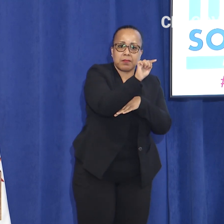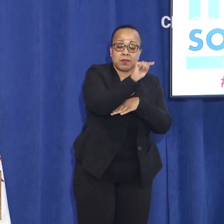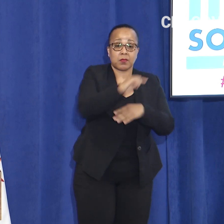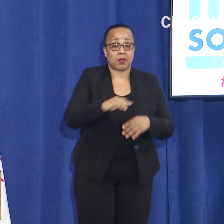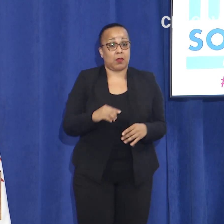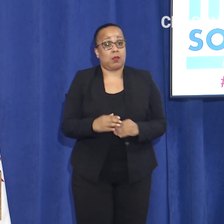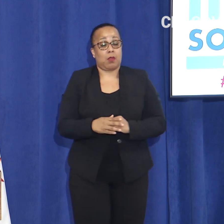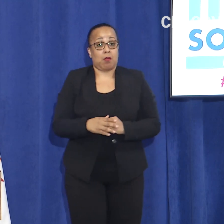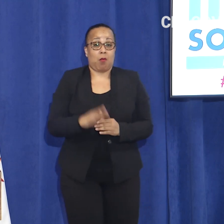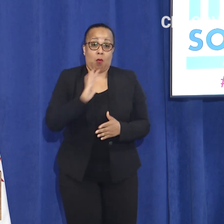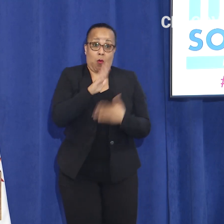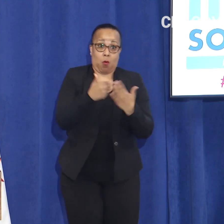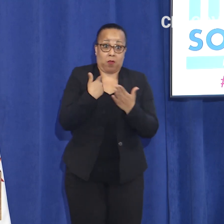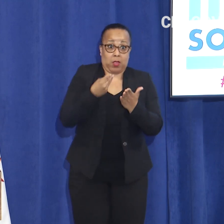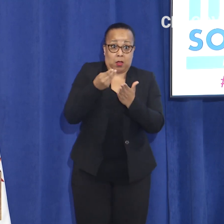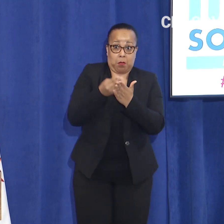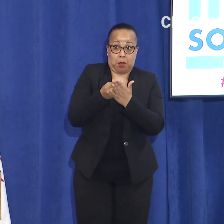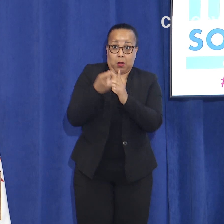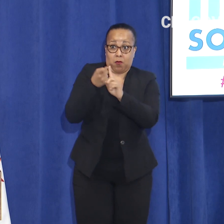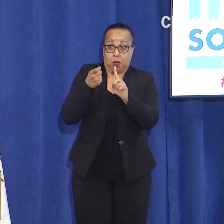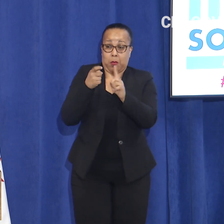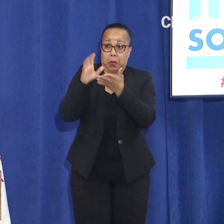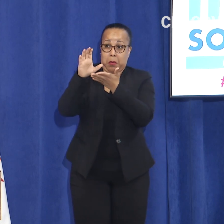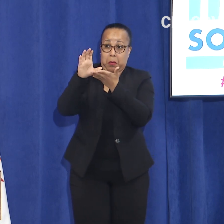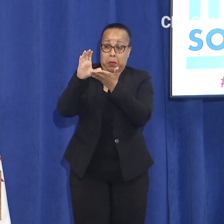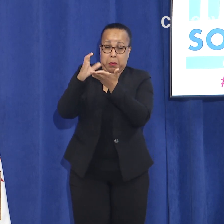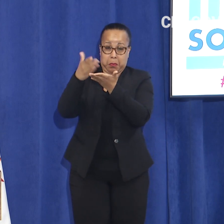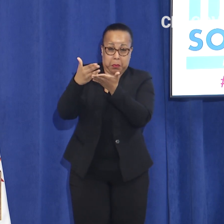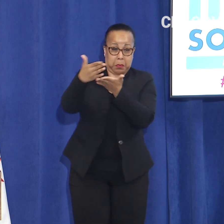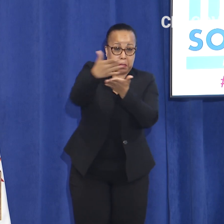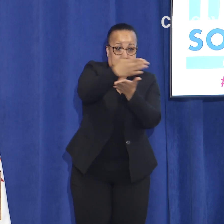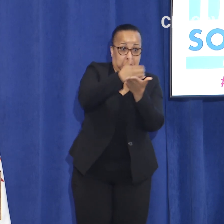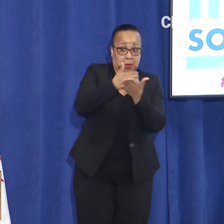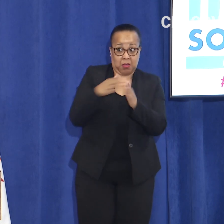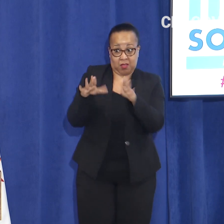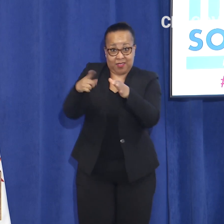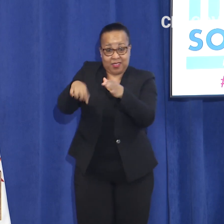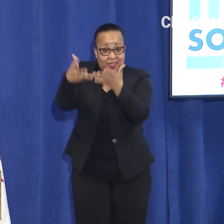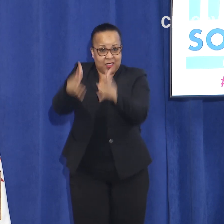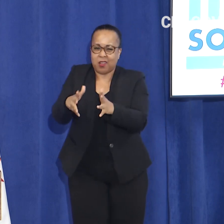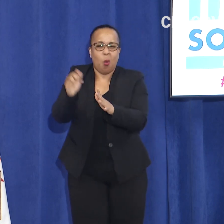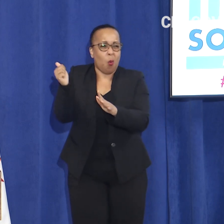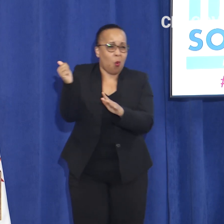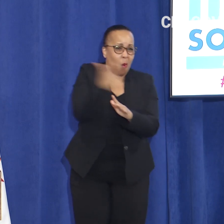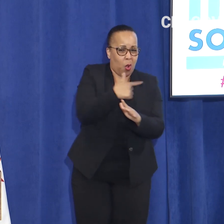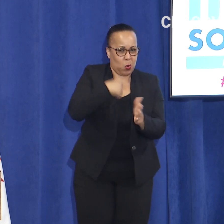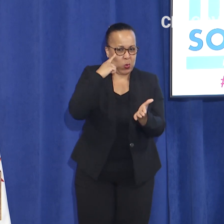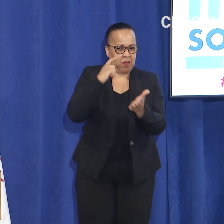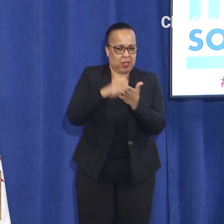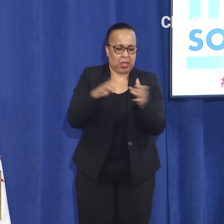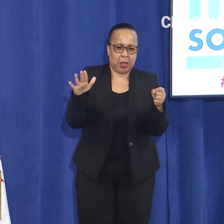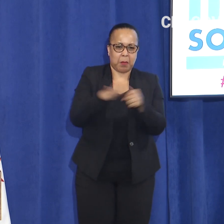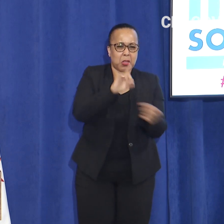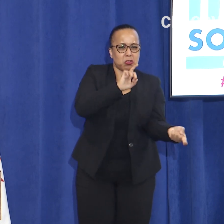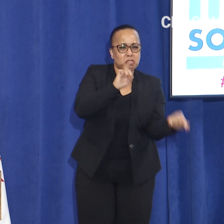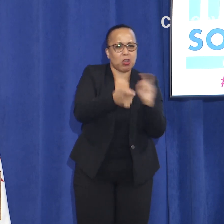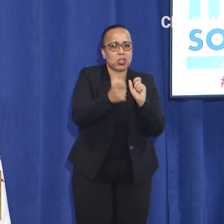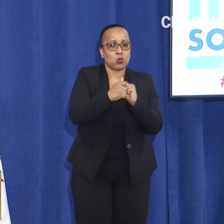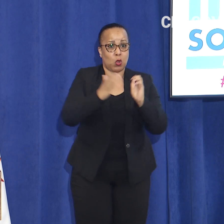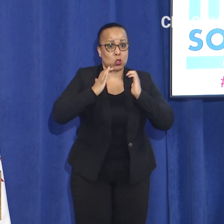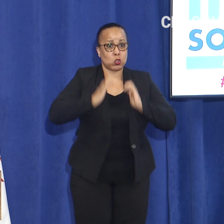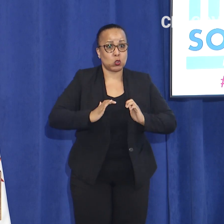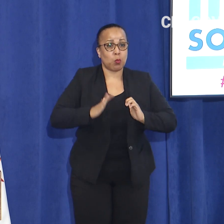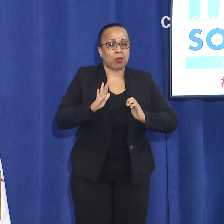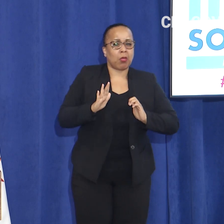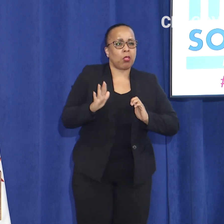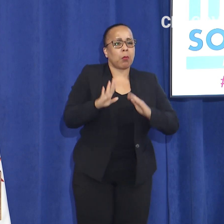All of our revenue streams have taken a hit, not just those. What we have seen is a complete change in consumer